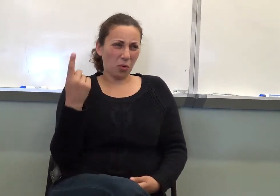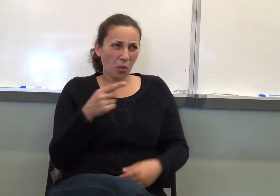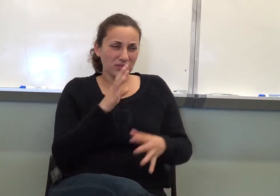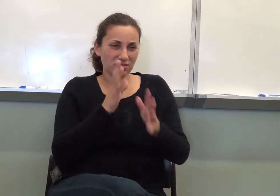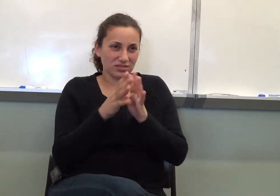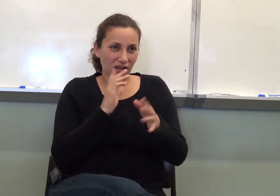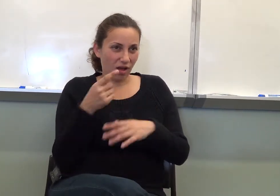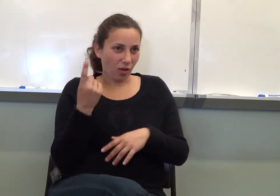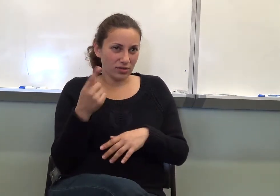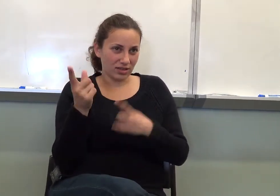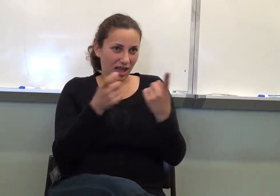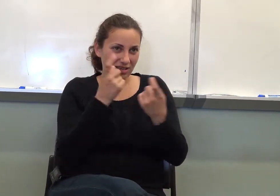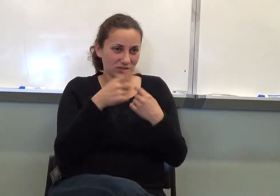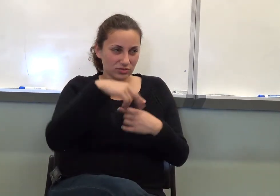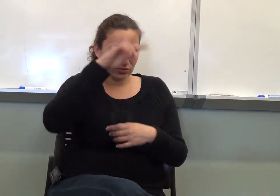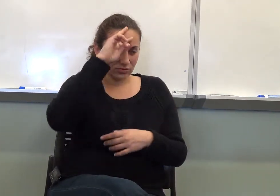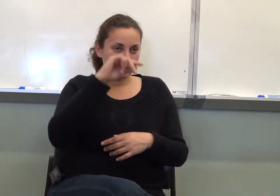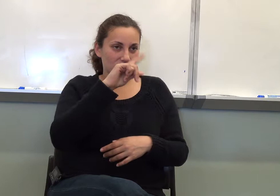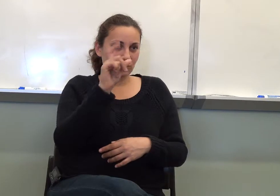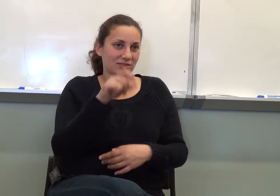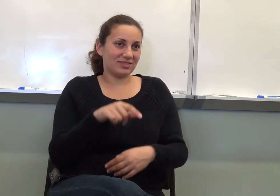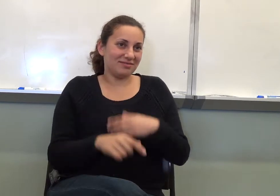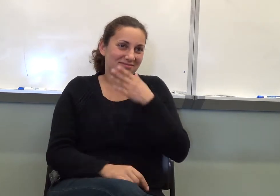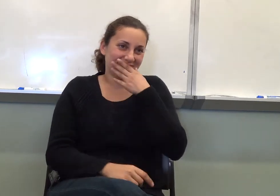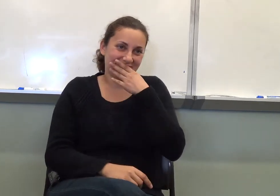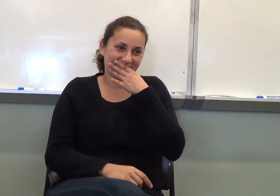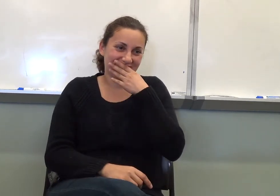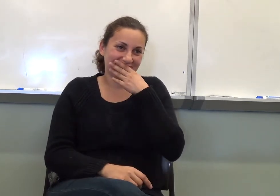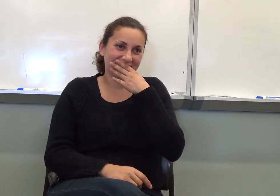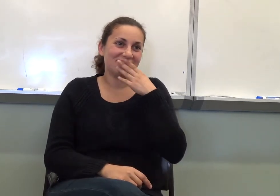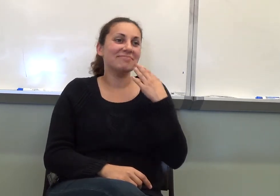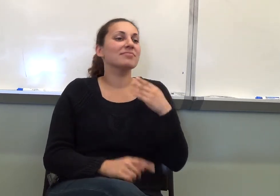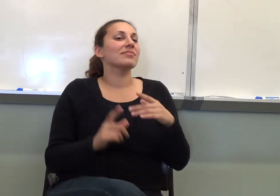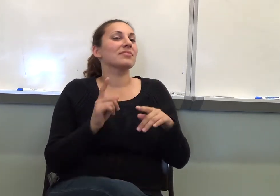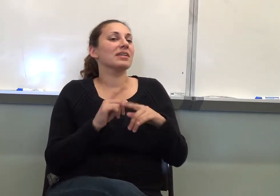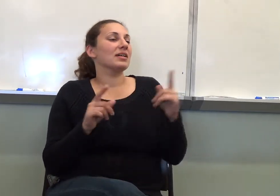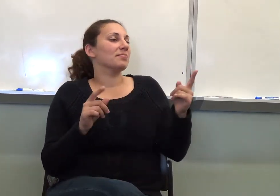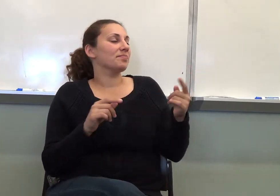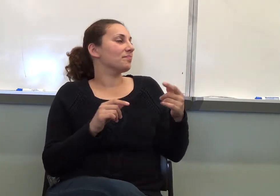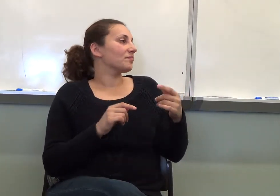a -5B. And I'm going to subtract a negative.